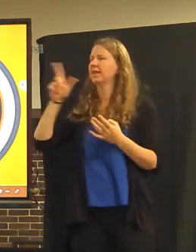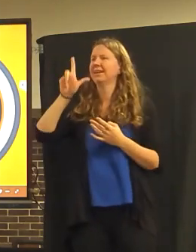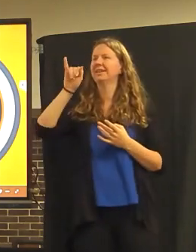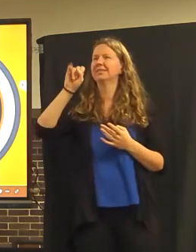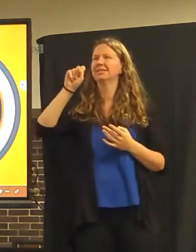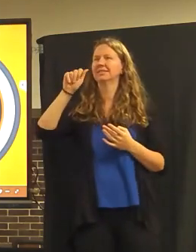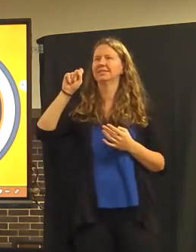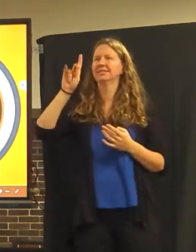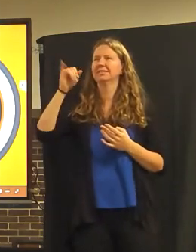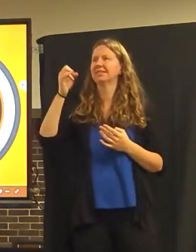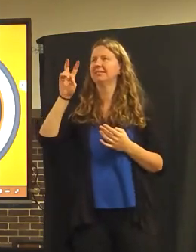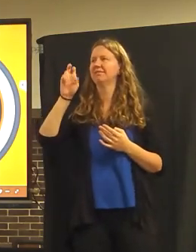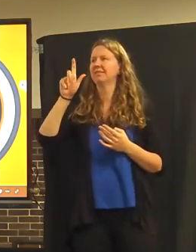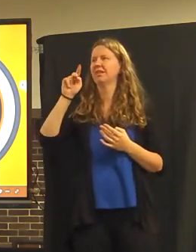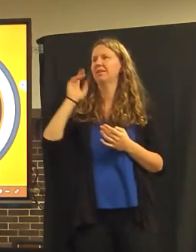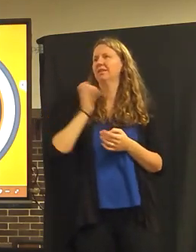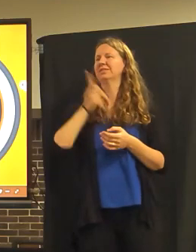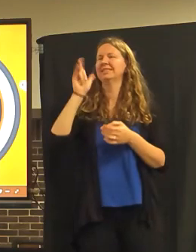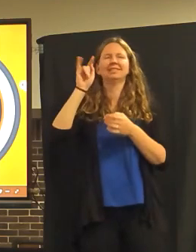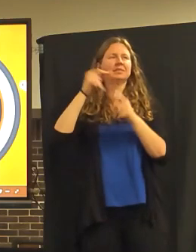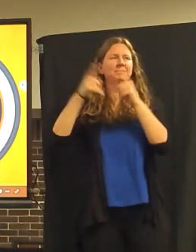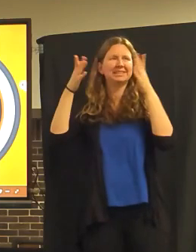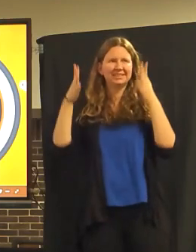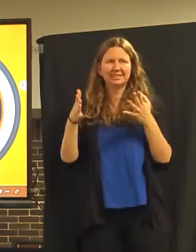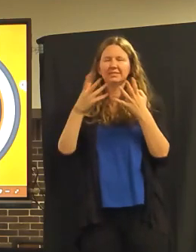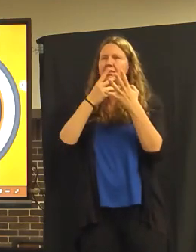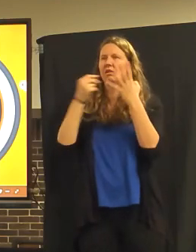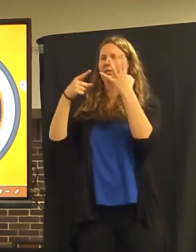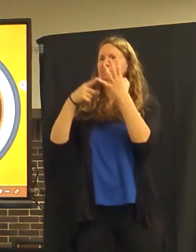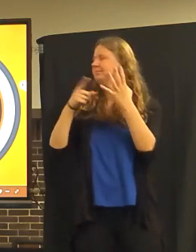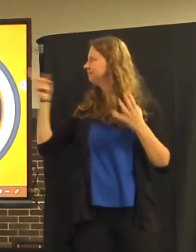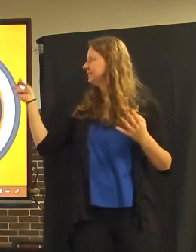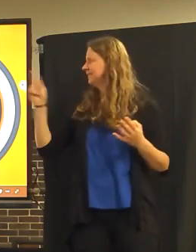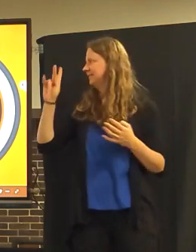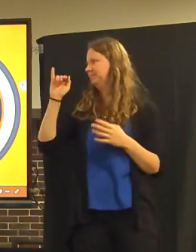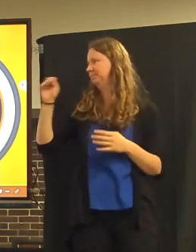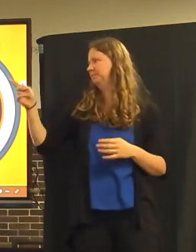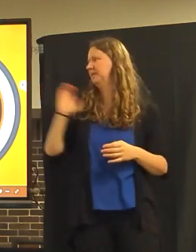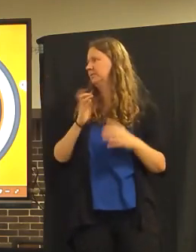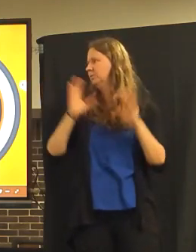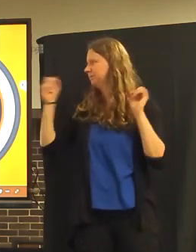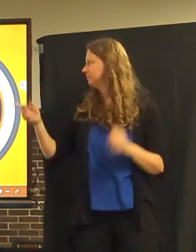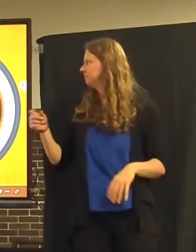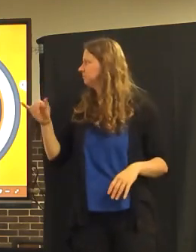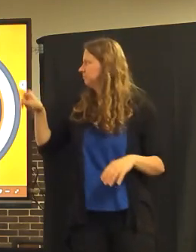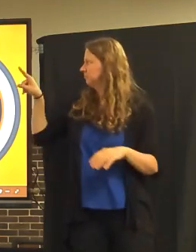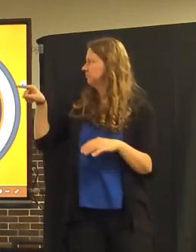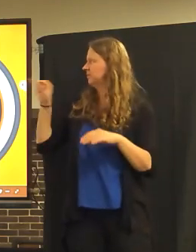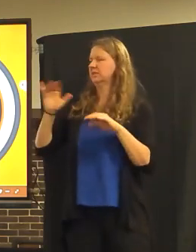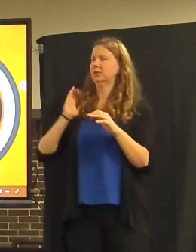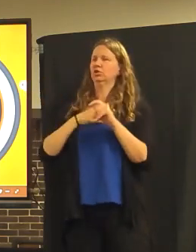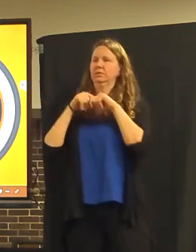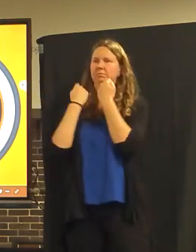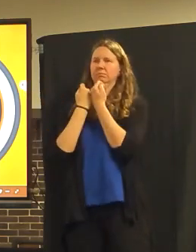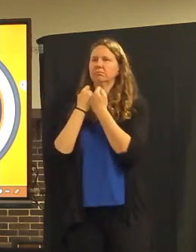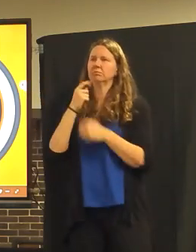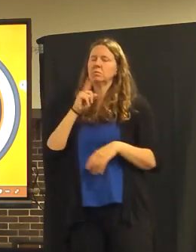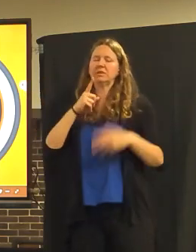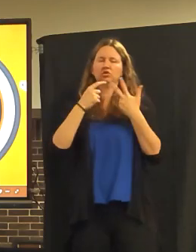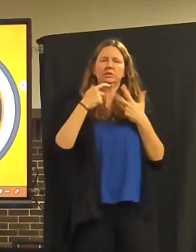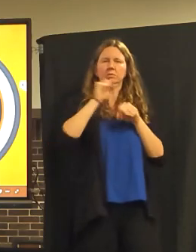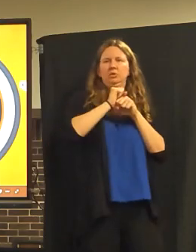principal, Lisa Shevland, who is our literacy specialist, and also Kim Kaus, the